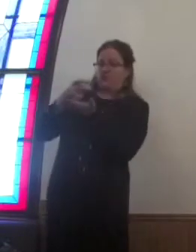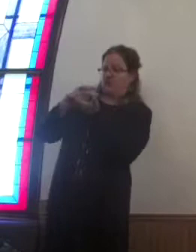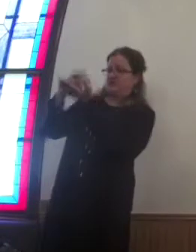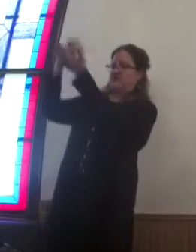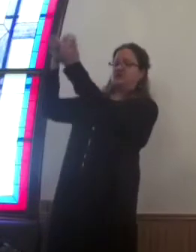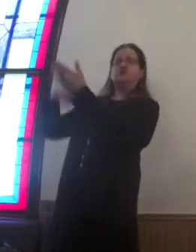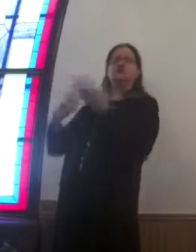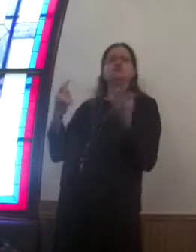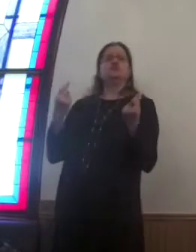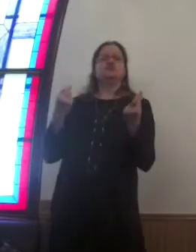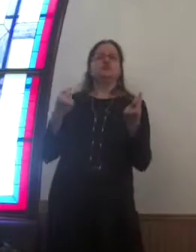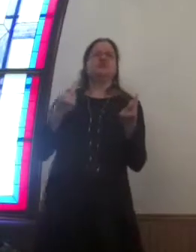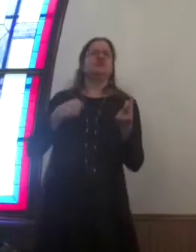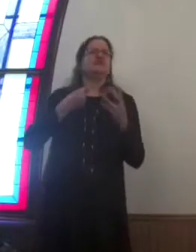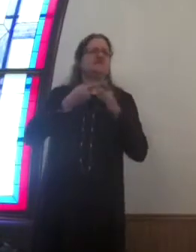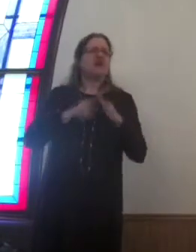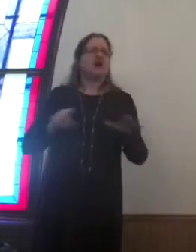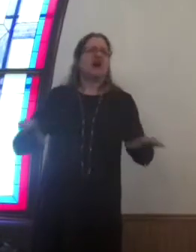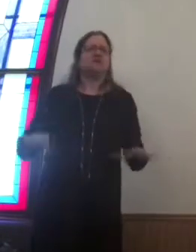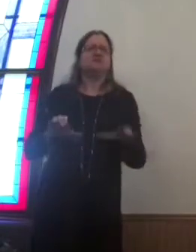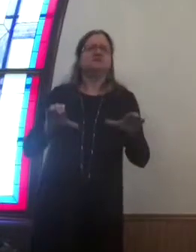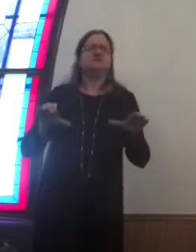was, go into action mode.